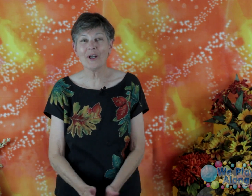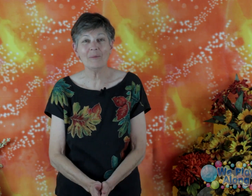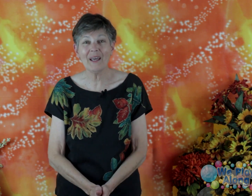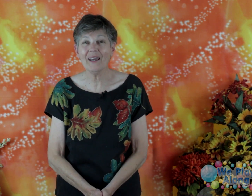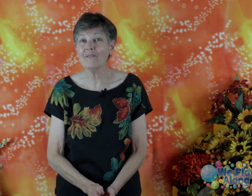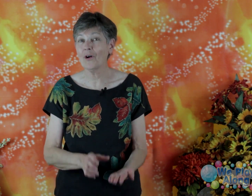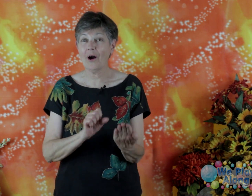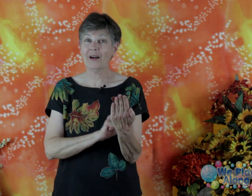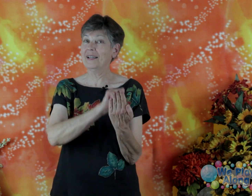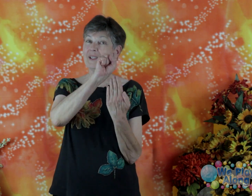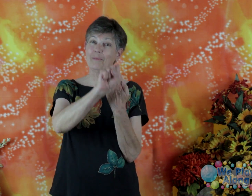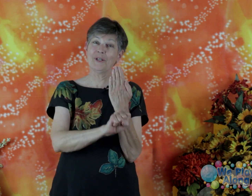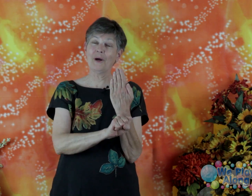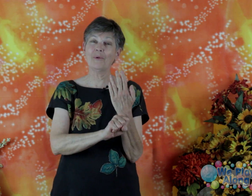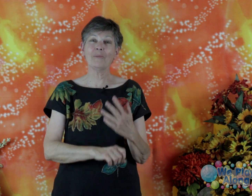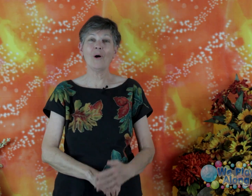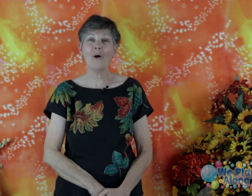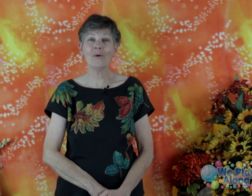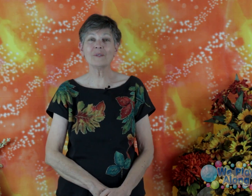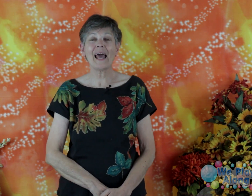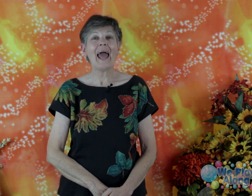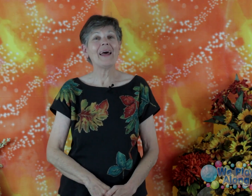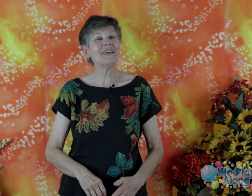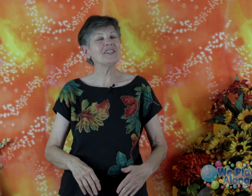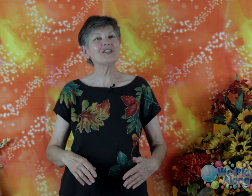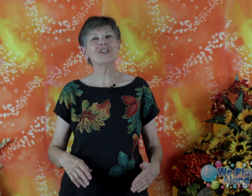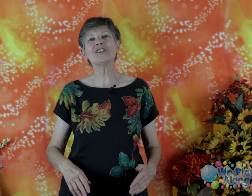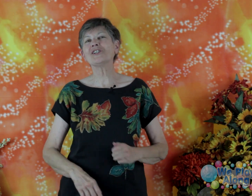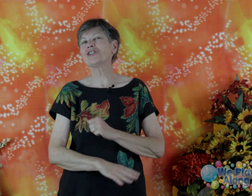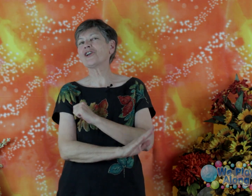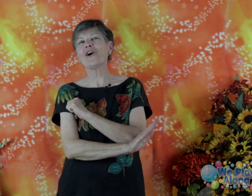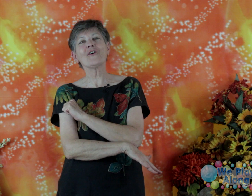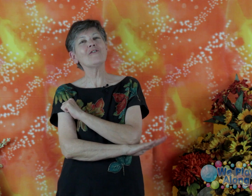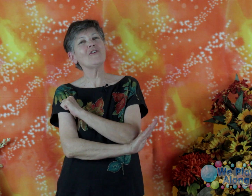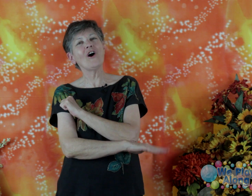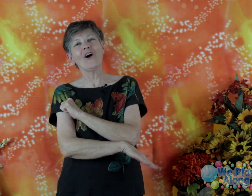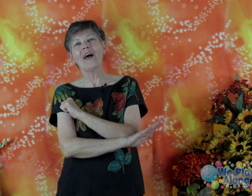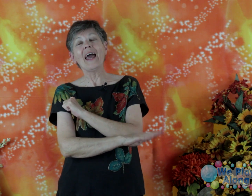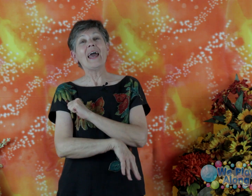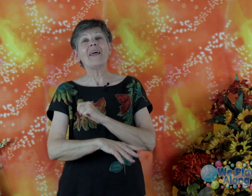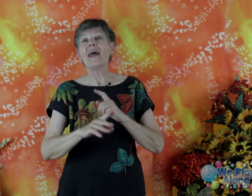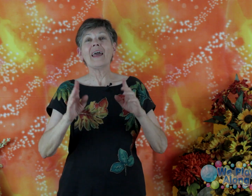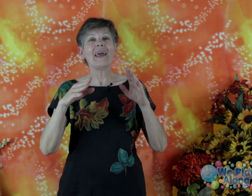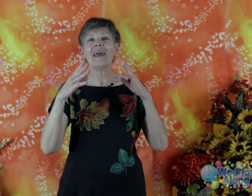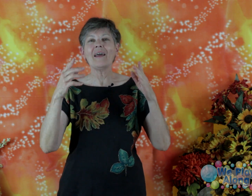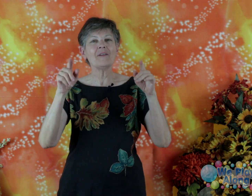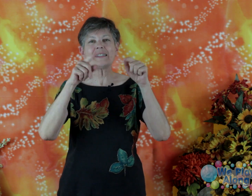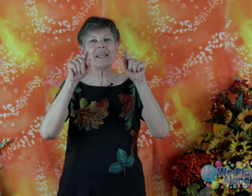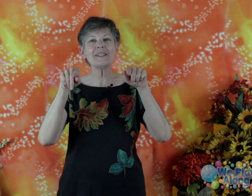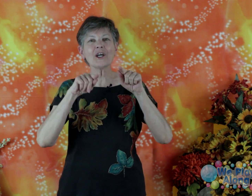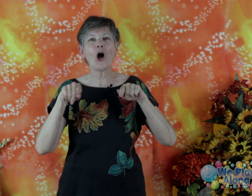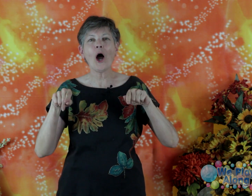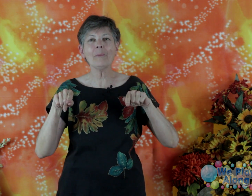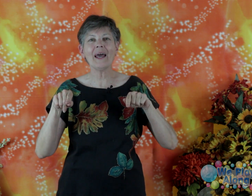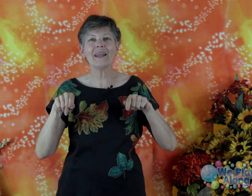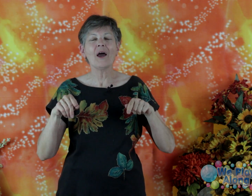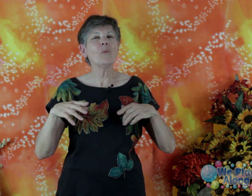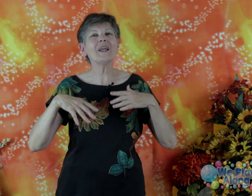joining me for our September poems. And this is just the start of fall. Send us a comment. What is